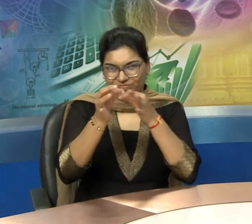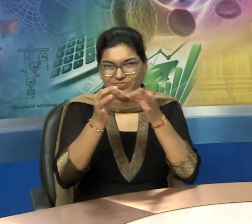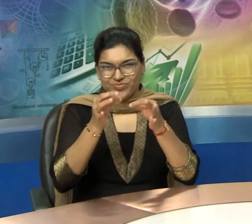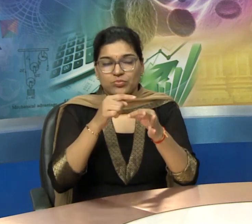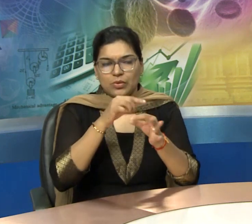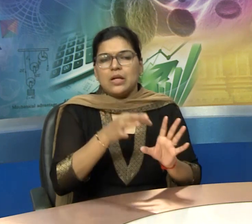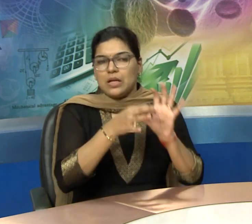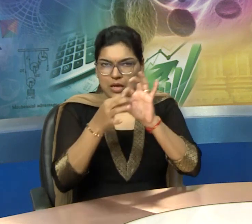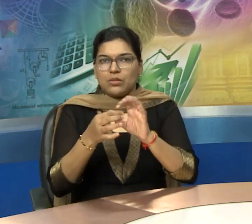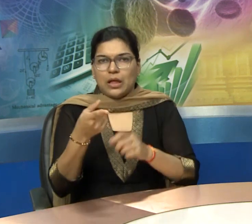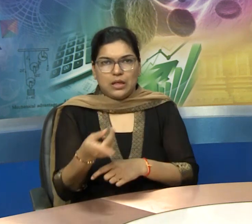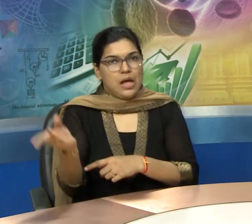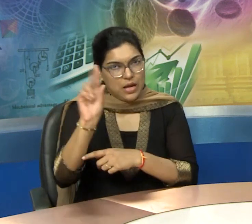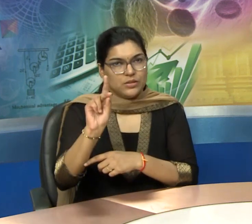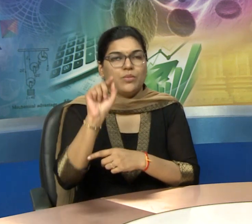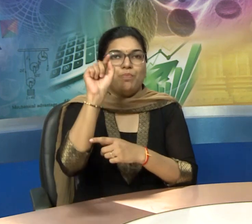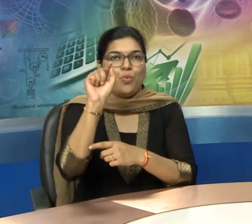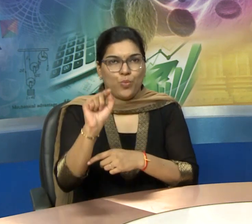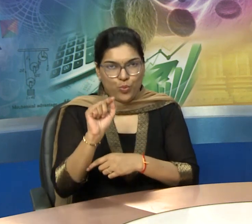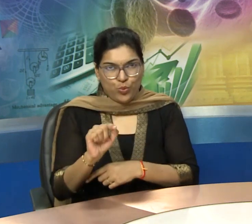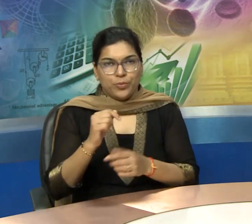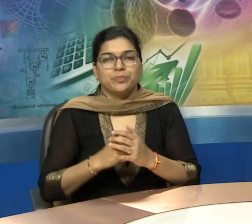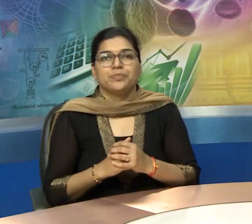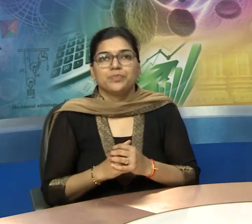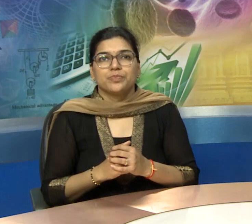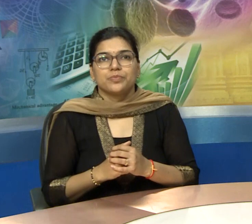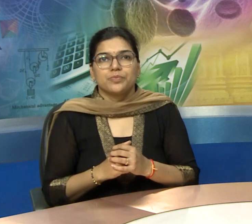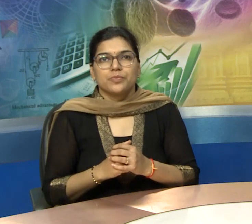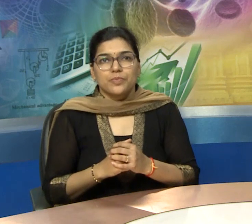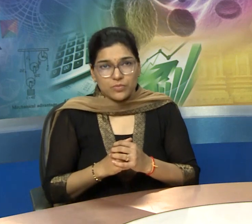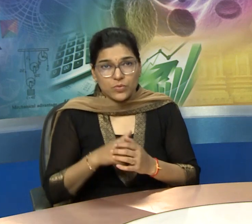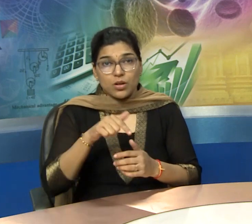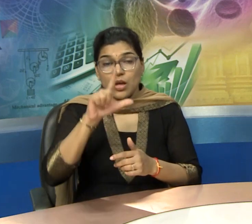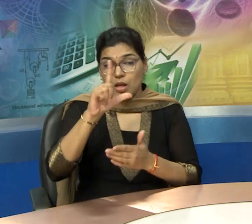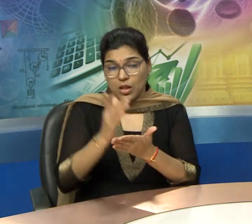So far, we have understood all these points.